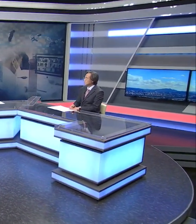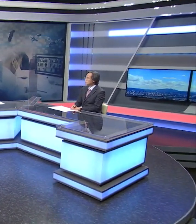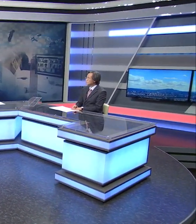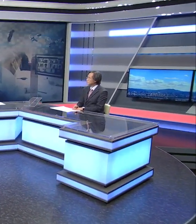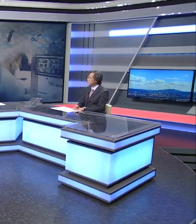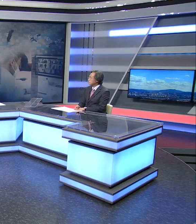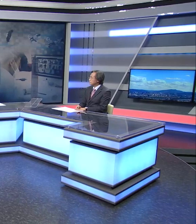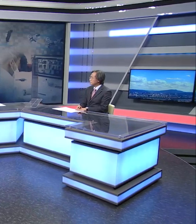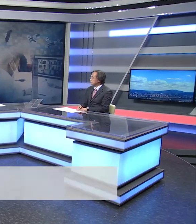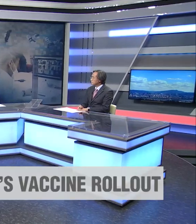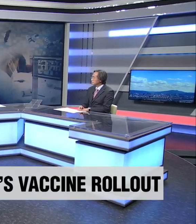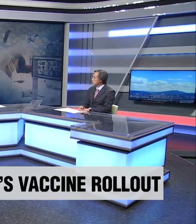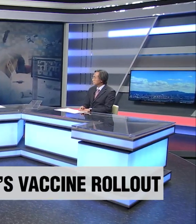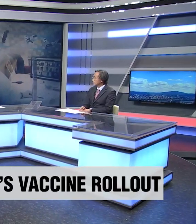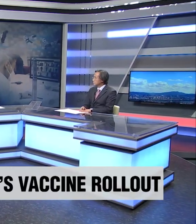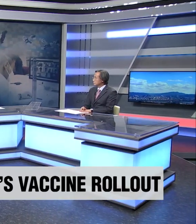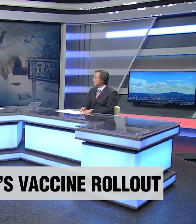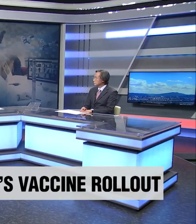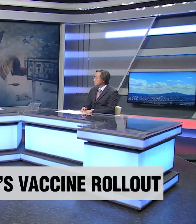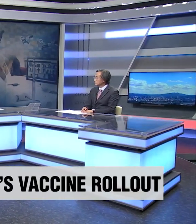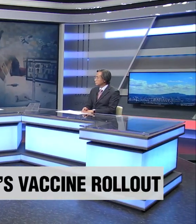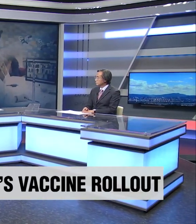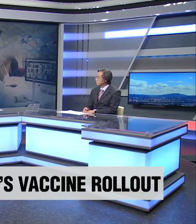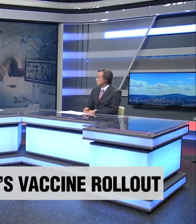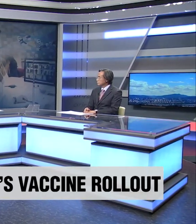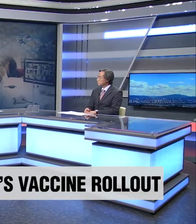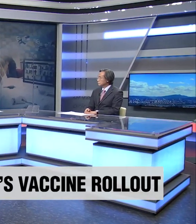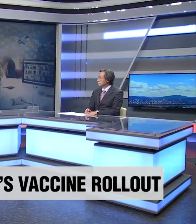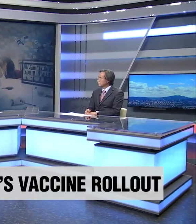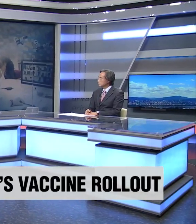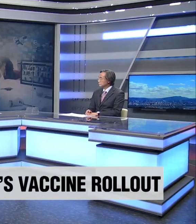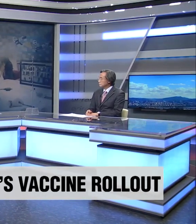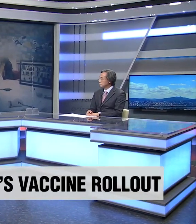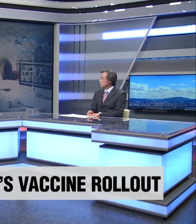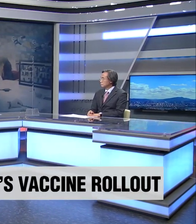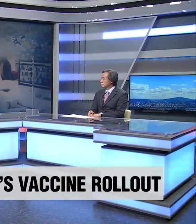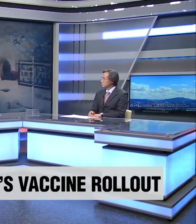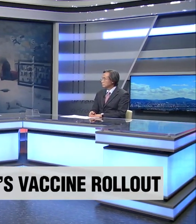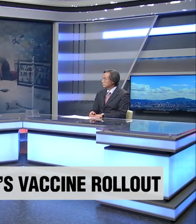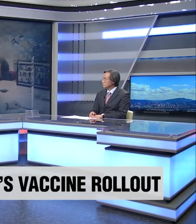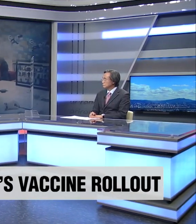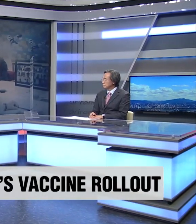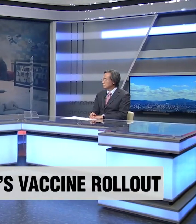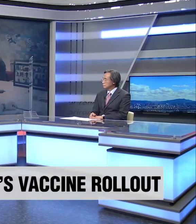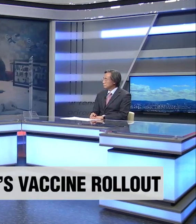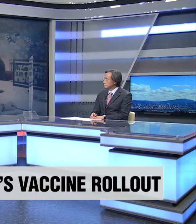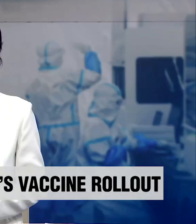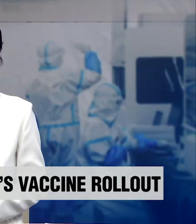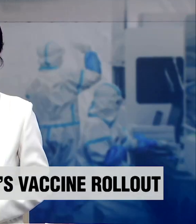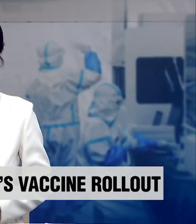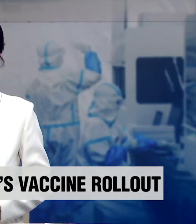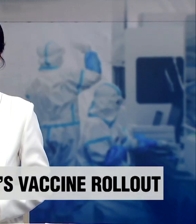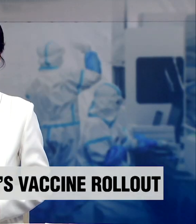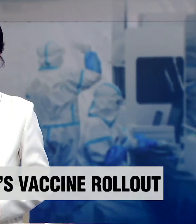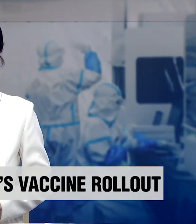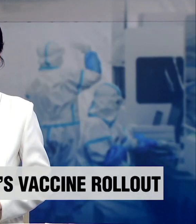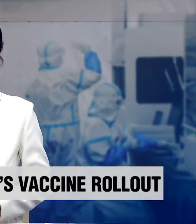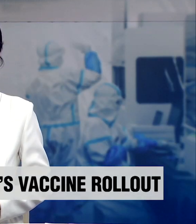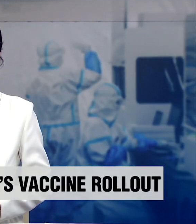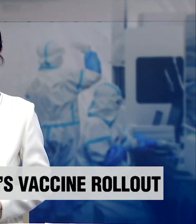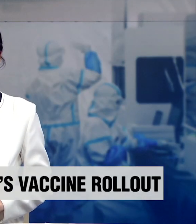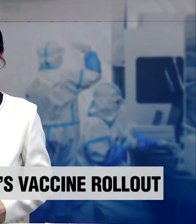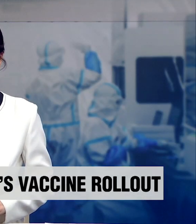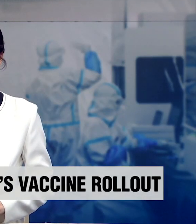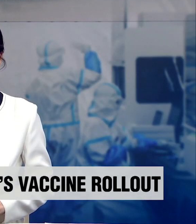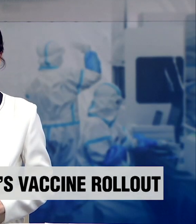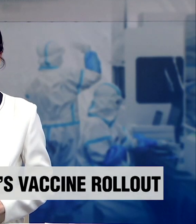More than 23,000 people here have received their first dose of the COVID-19 vaccine as of early Tuesday. Now, for